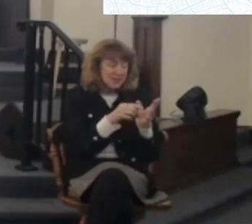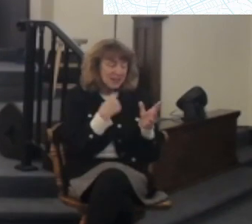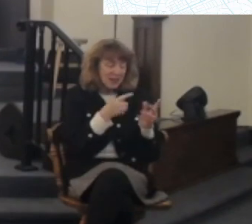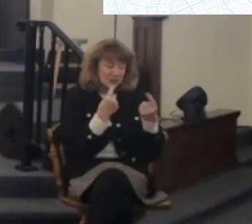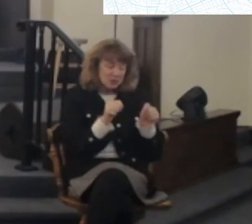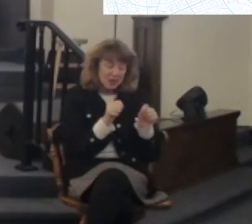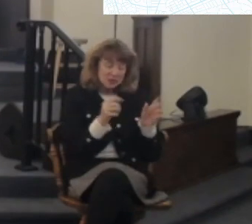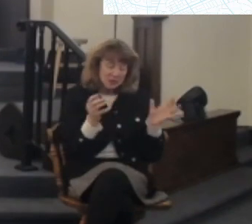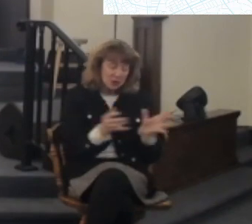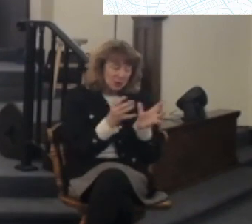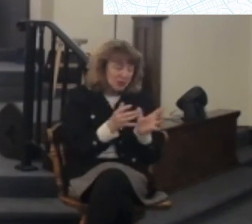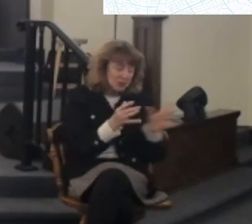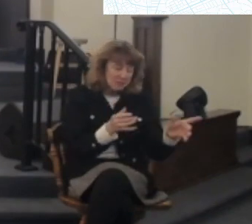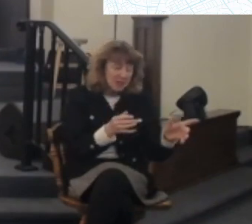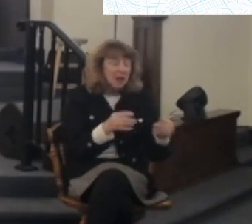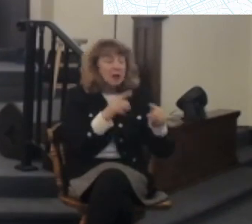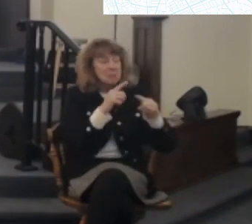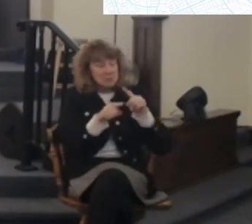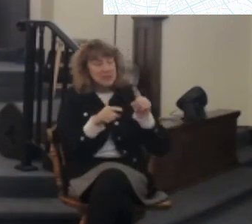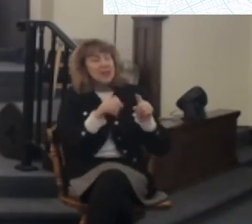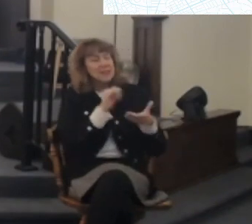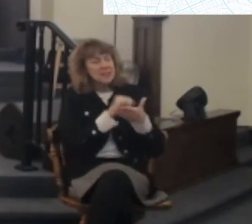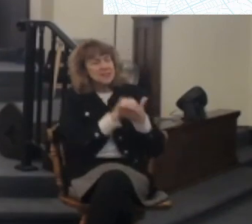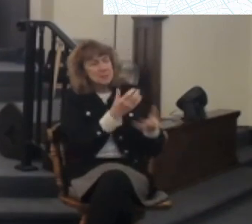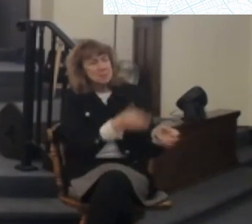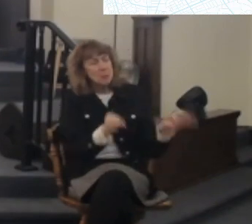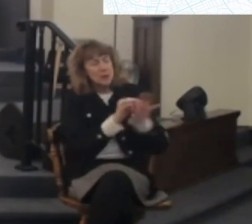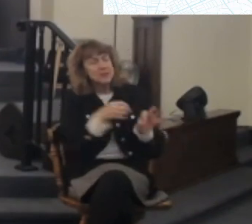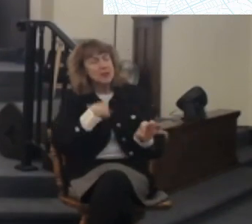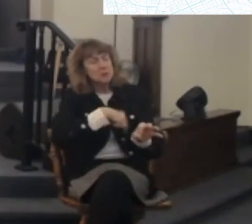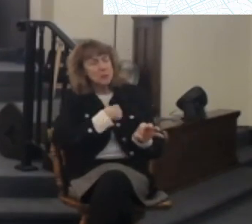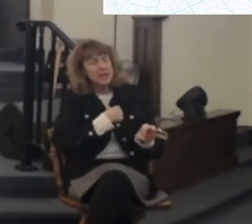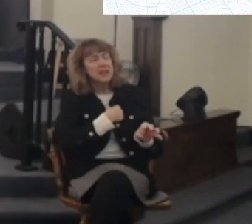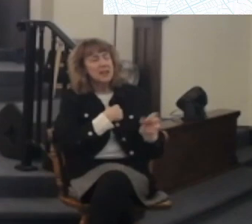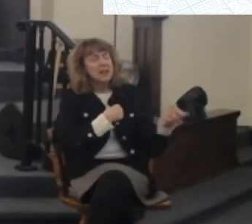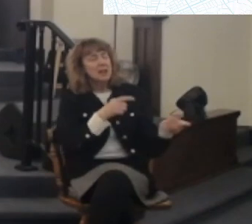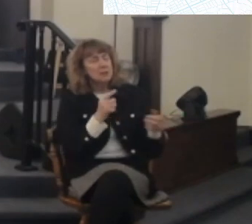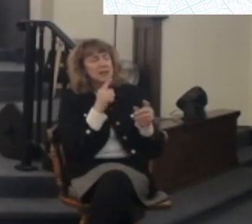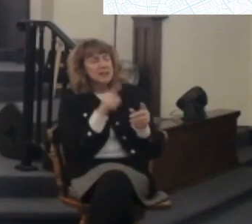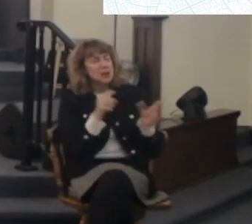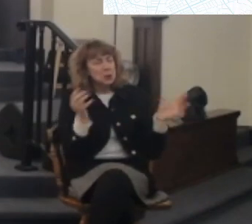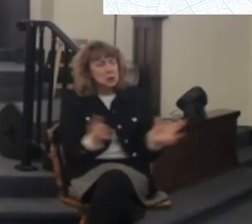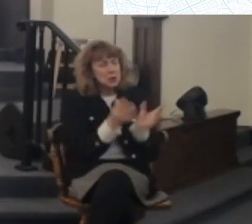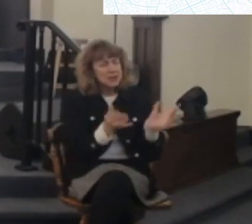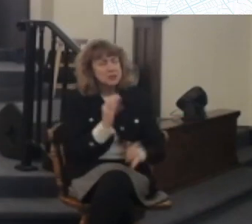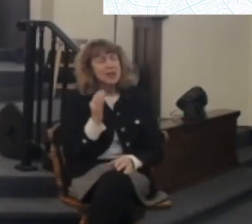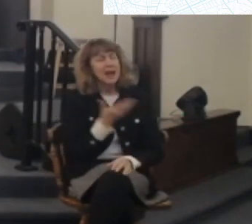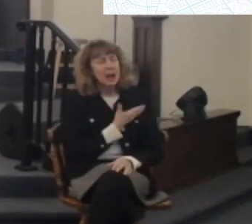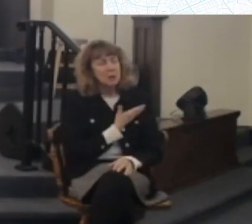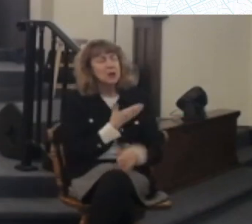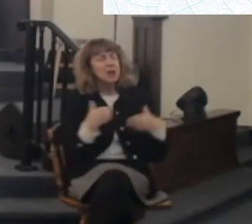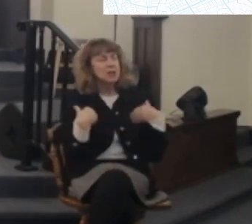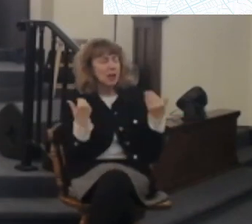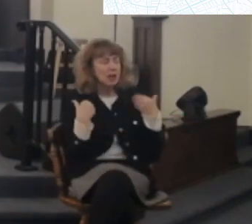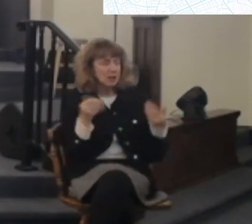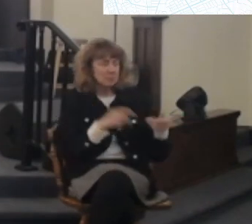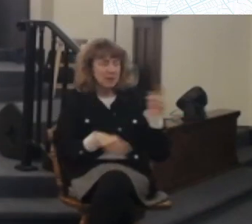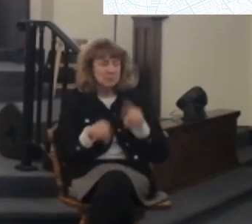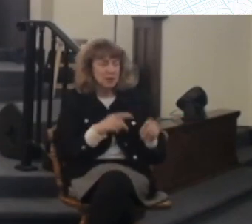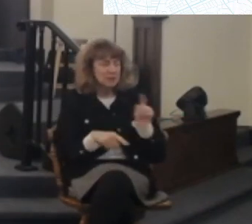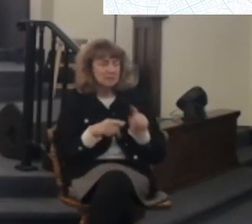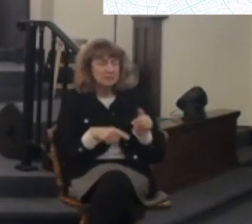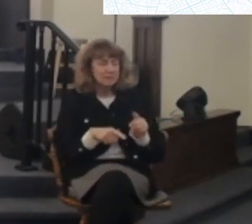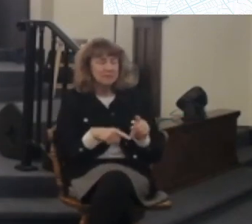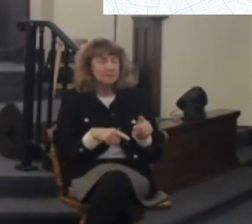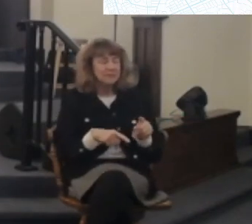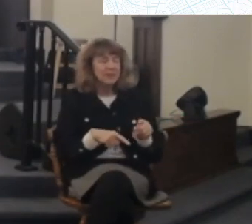up. And he was like, this is where I come to find peace. And he said, I had to go home and I had